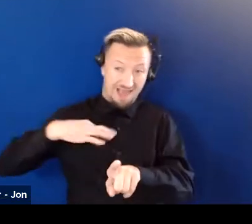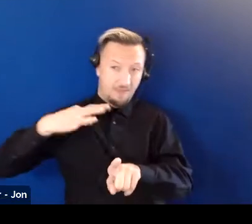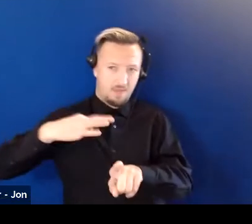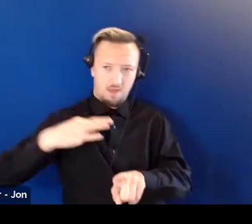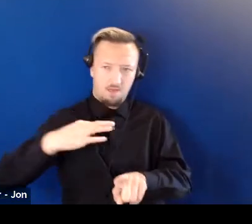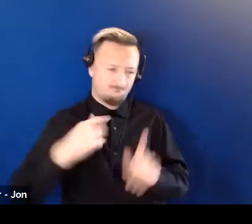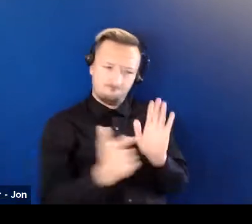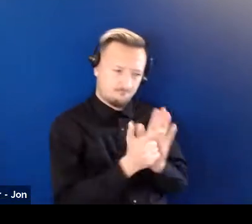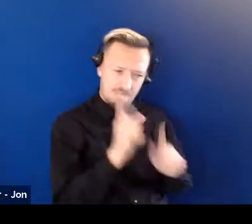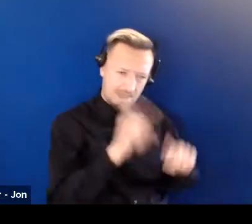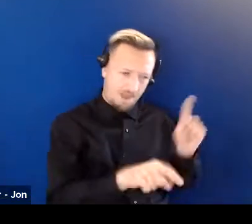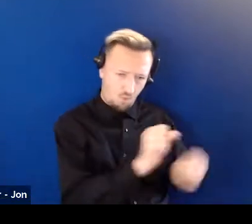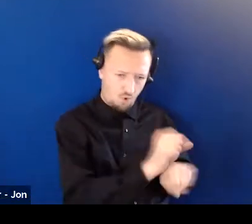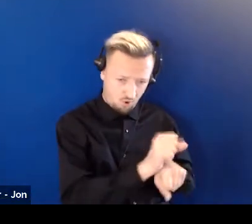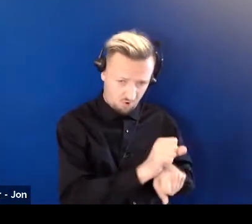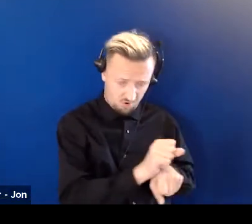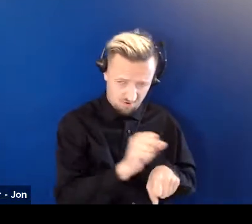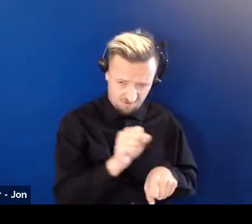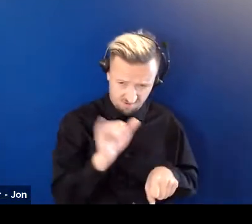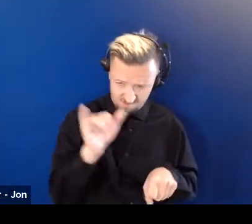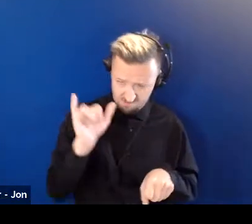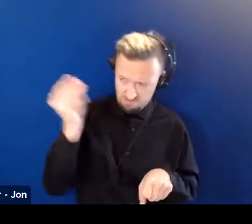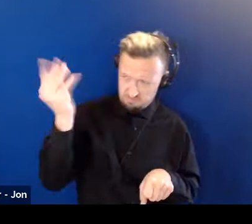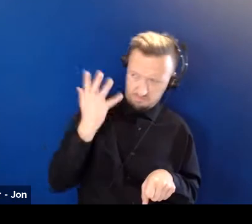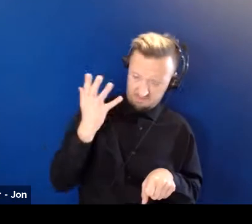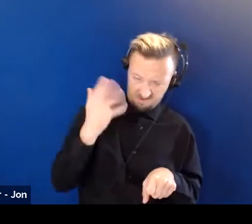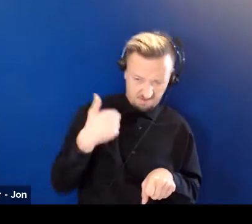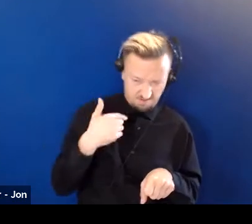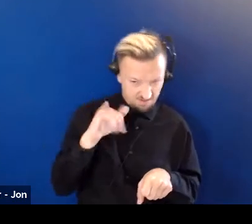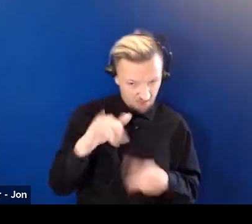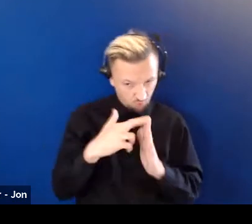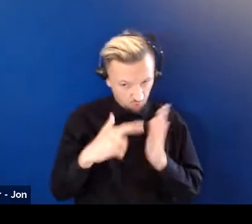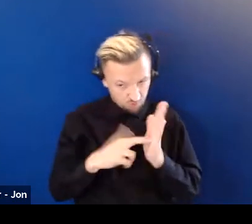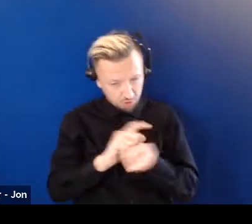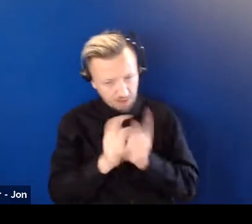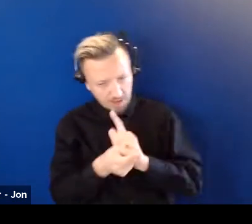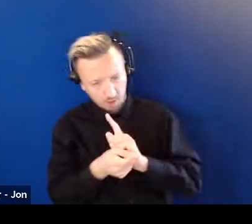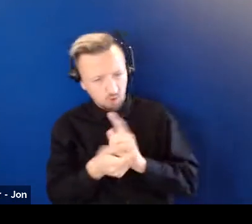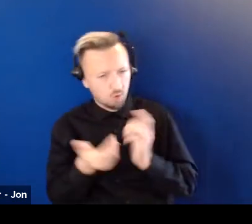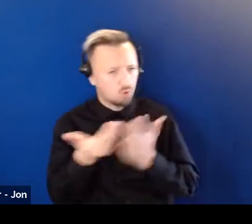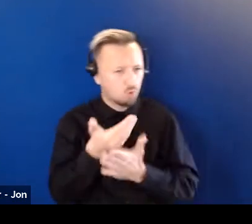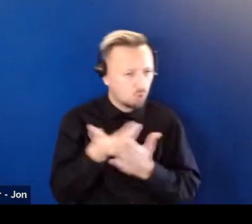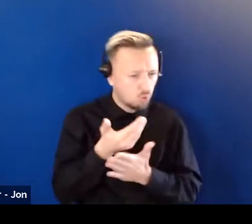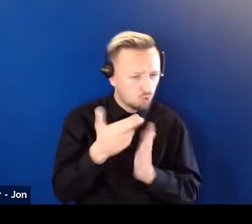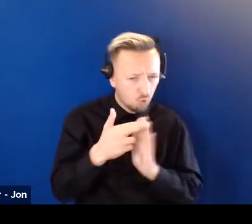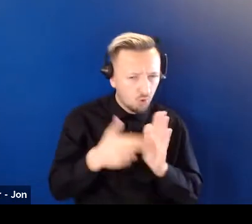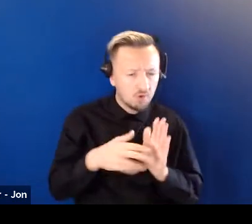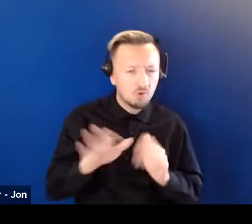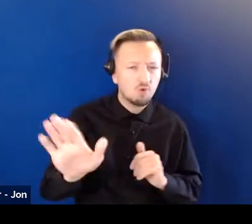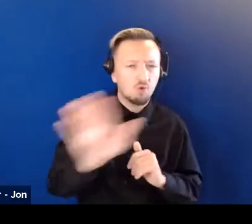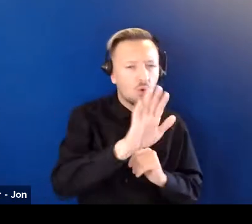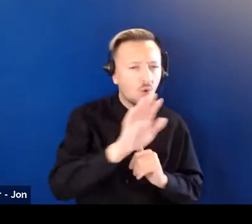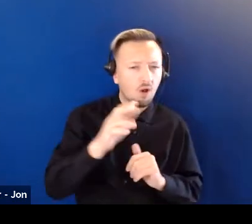process. Have the rules changed? Was I misinformed? What's the panel's understanding with this